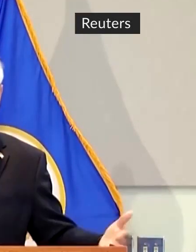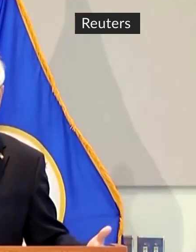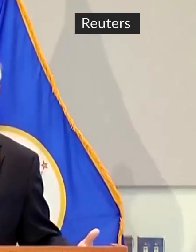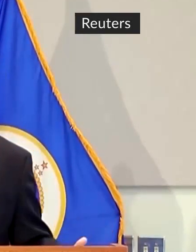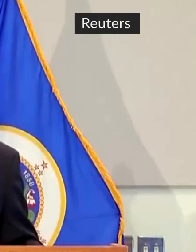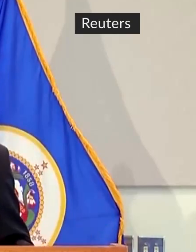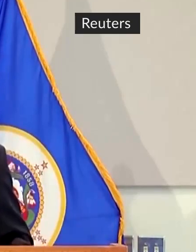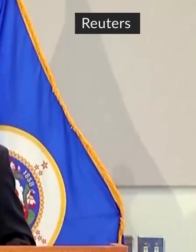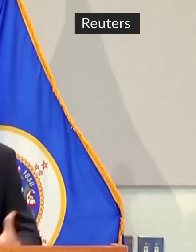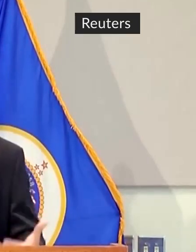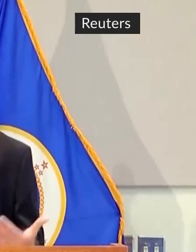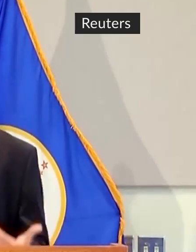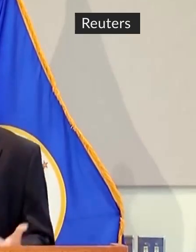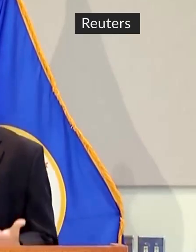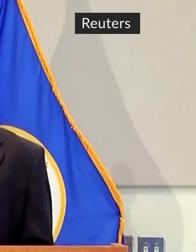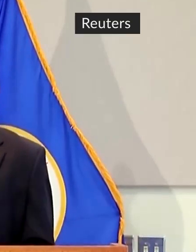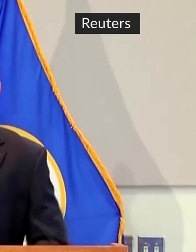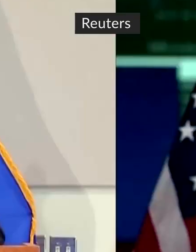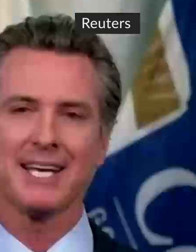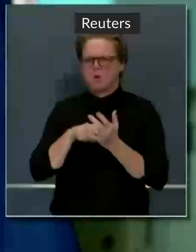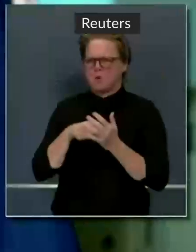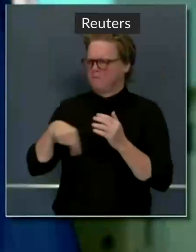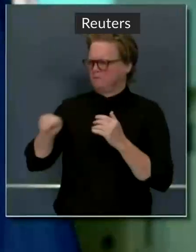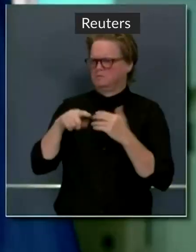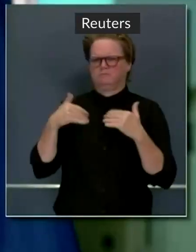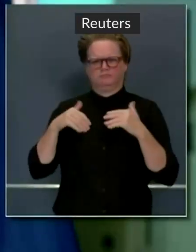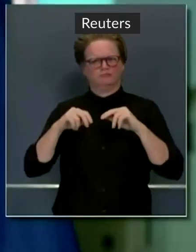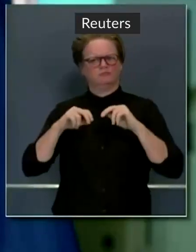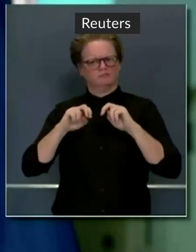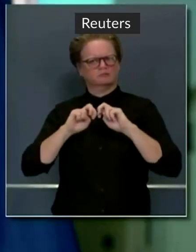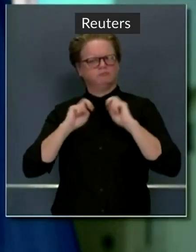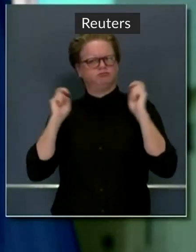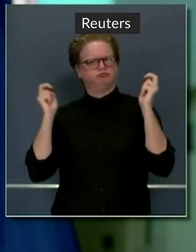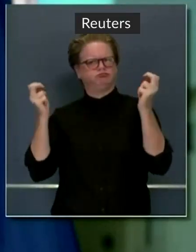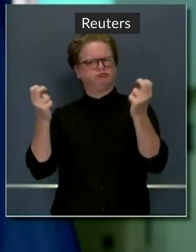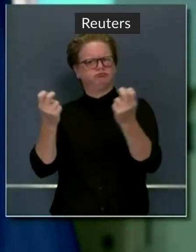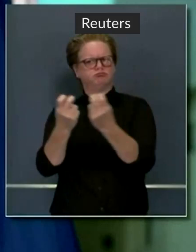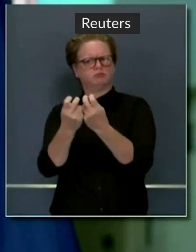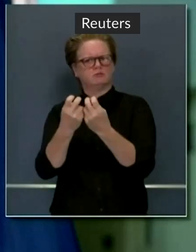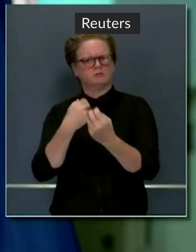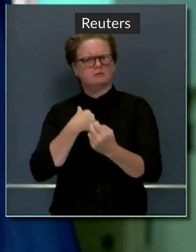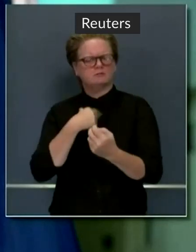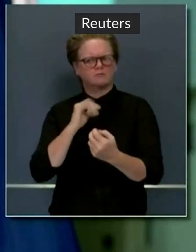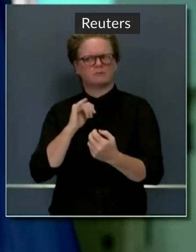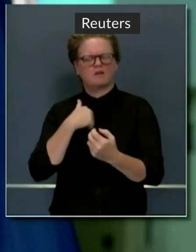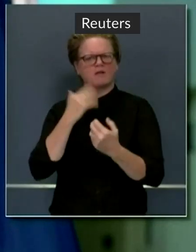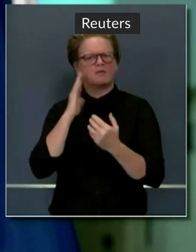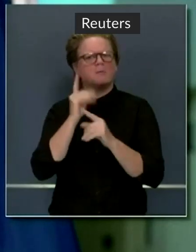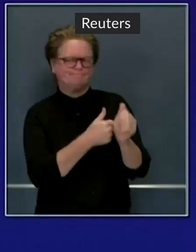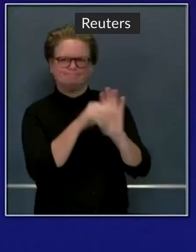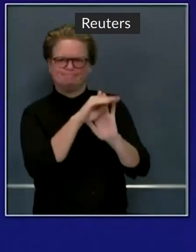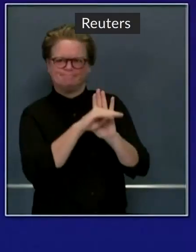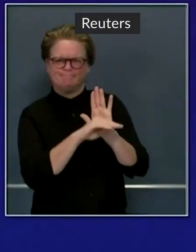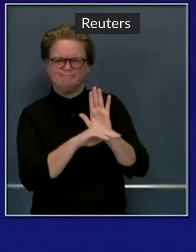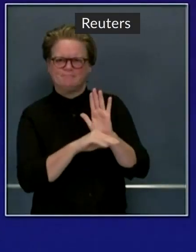in two years if that's what it takes. Just keep yourself healthy. Farther west in California, Governor Gavin Newsom said he was pulling the